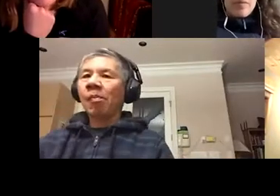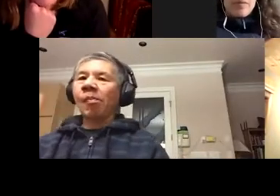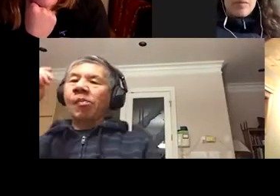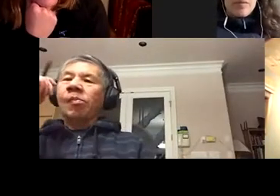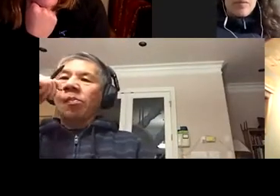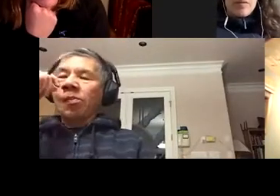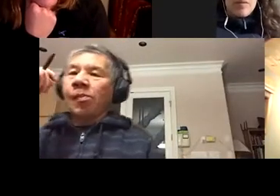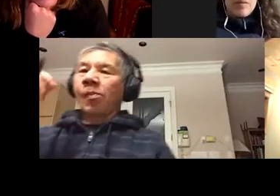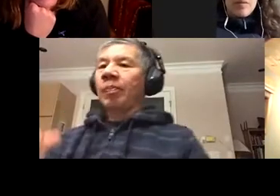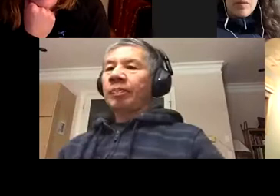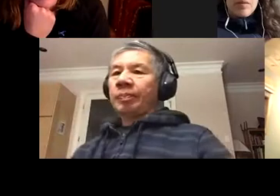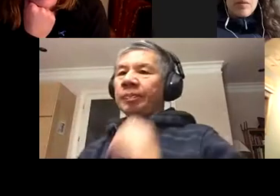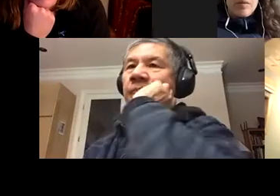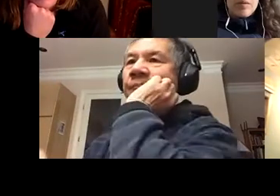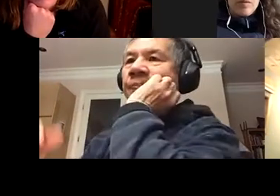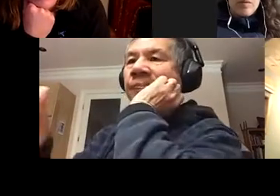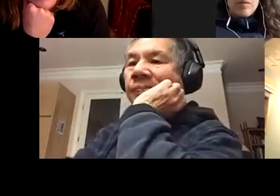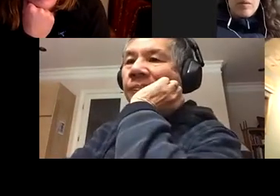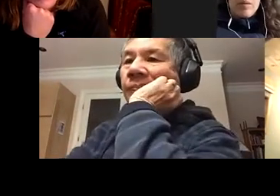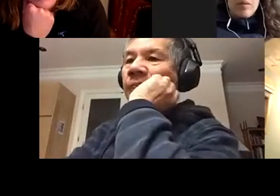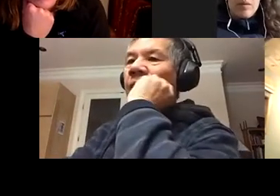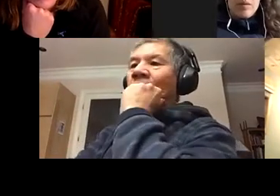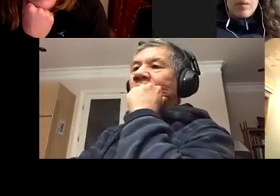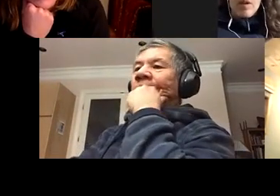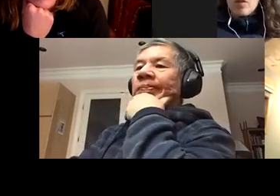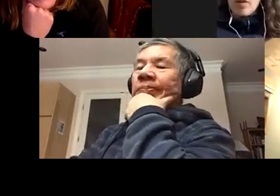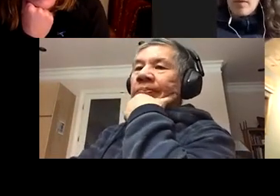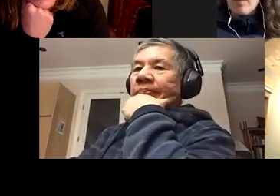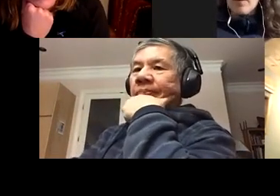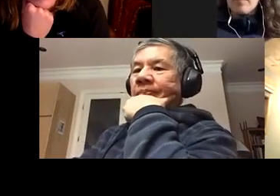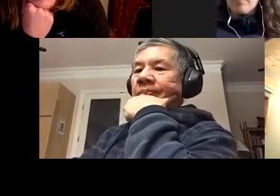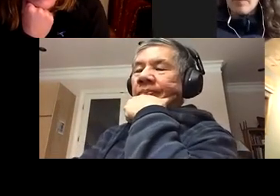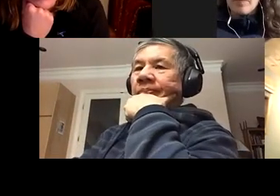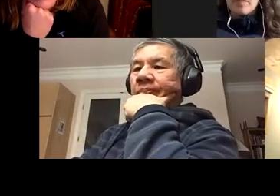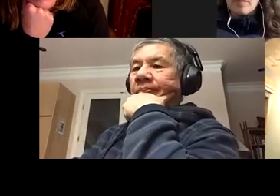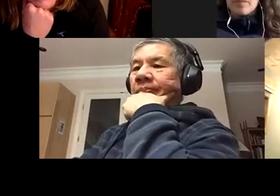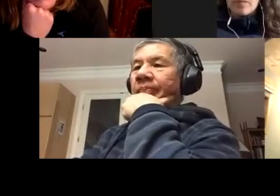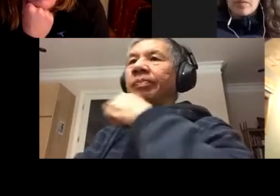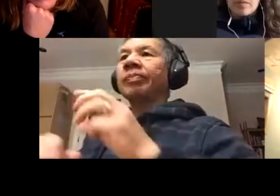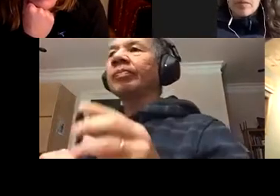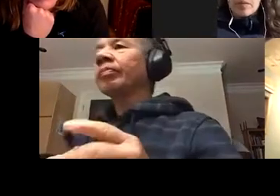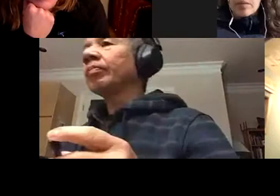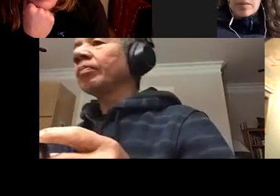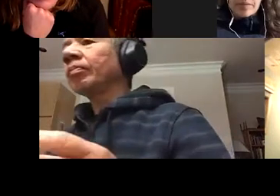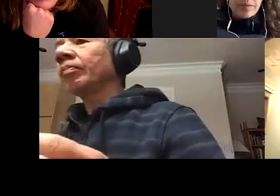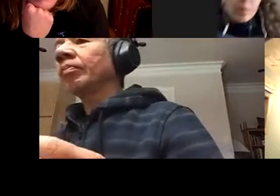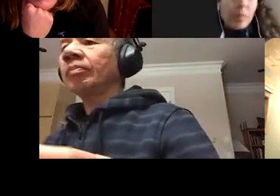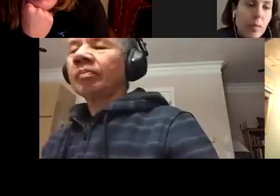frustrated. So let me share my screen and look at a couple